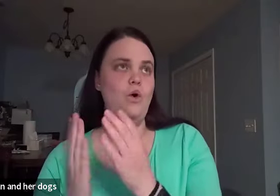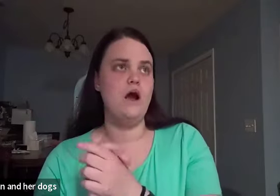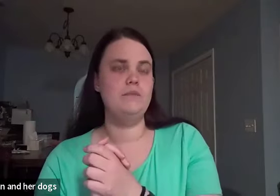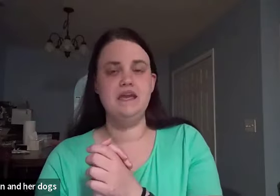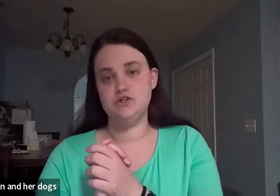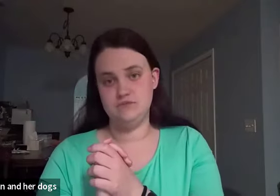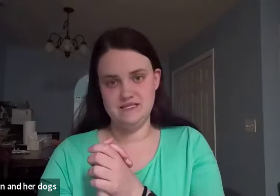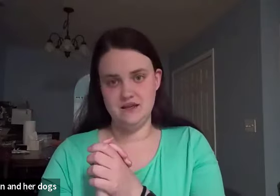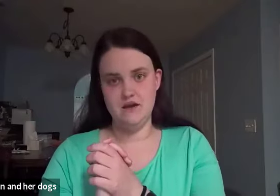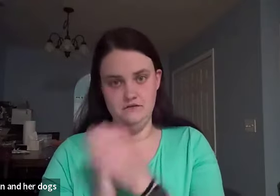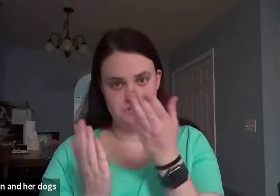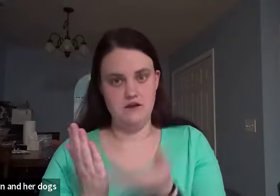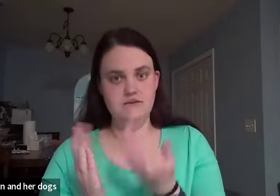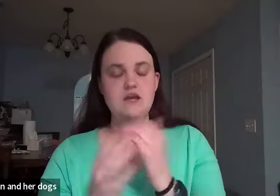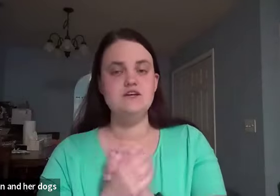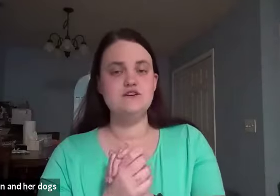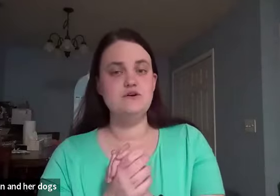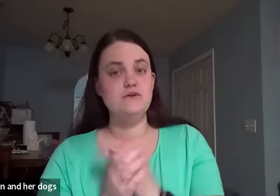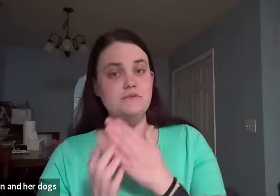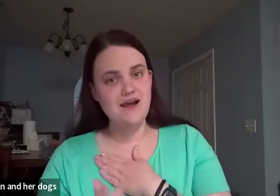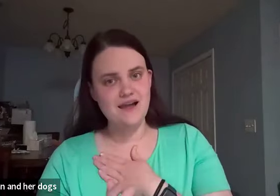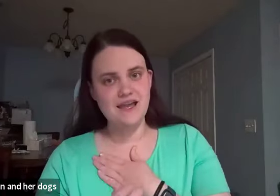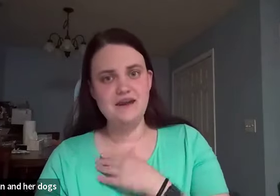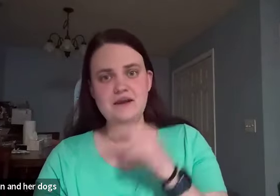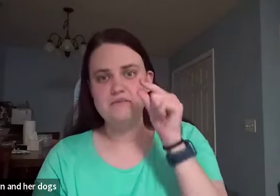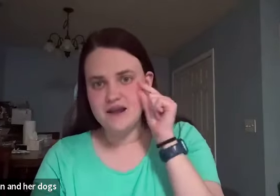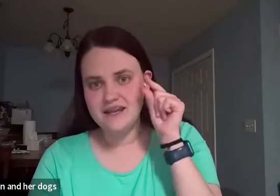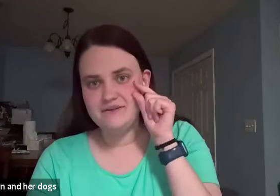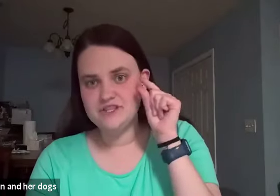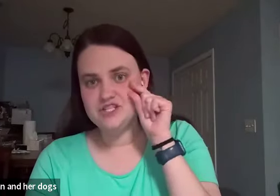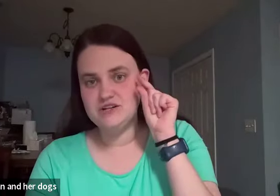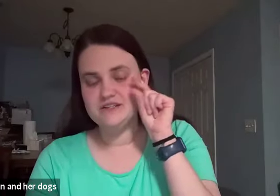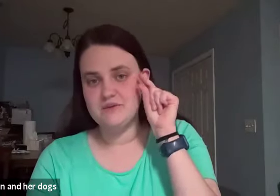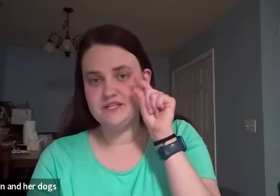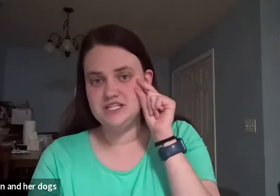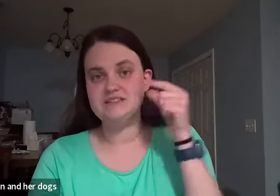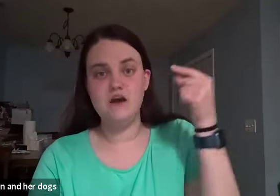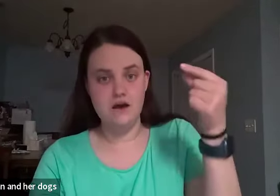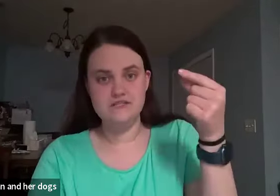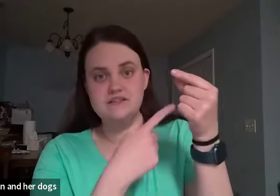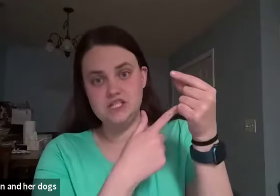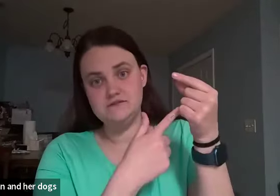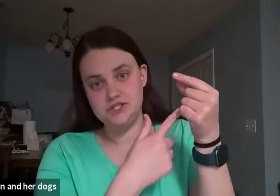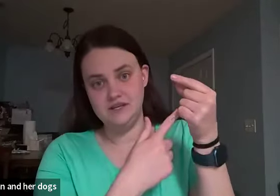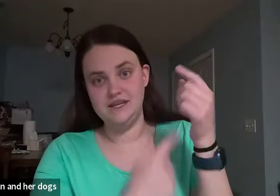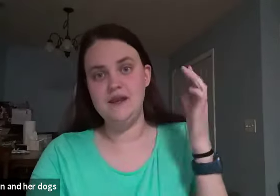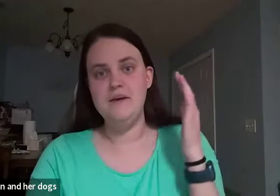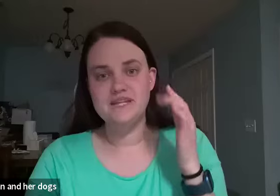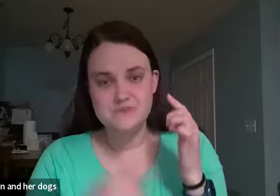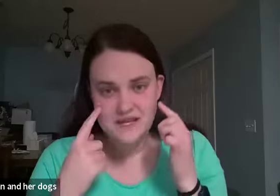or a characteristic of yourself. So for mine with the G on top of my cheeks is obviously the G for Jillian, but it's